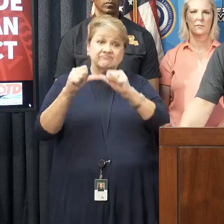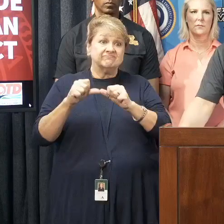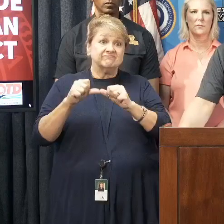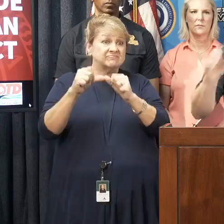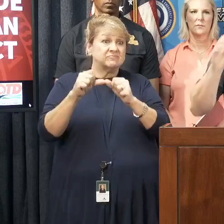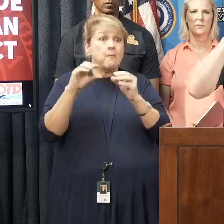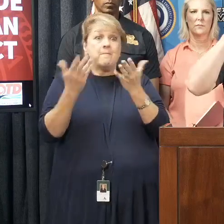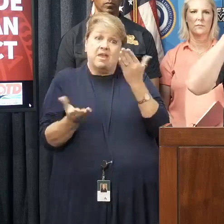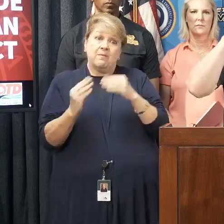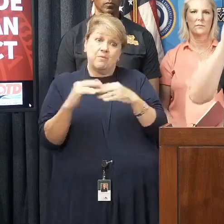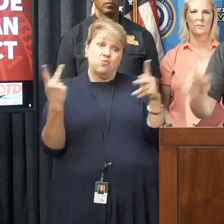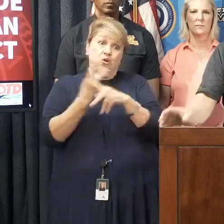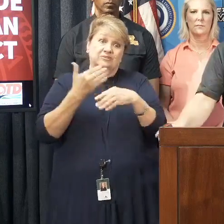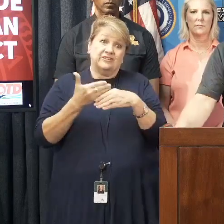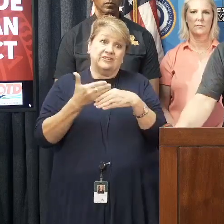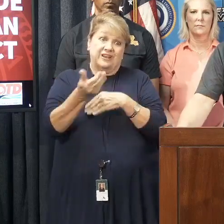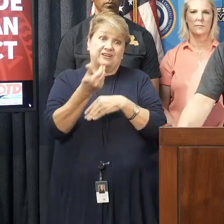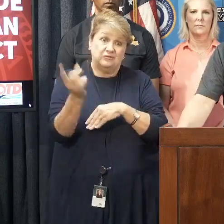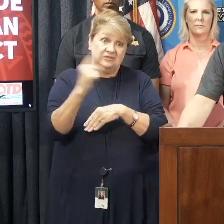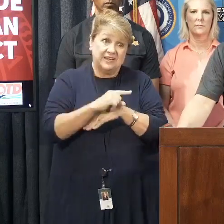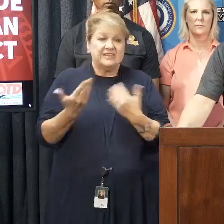days. So here at GOHSEP,